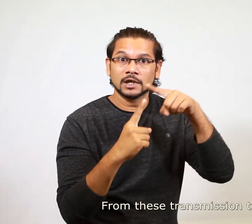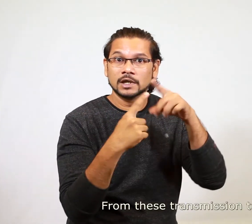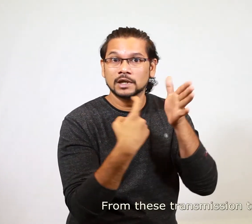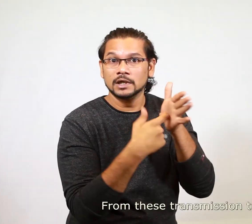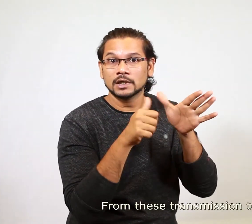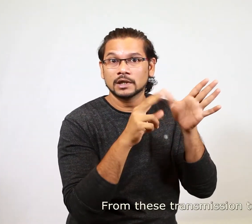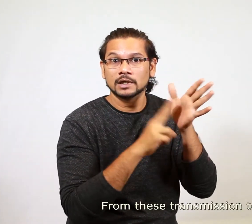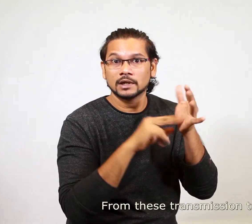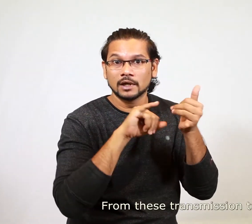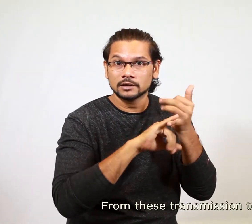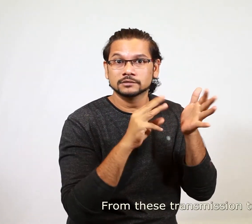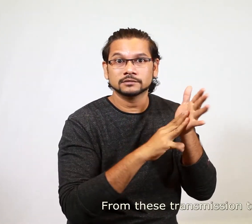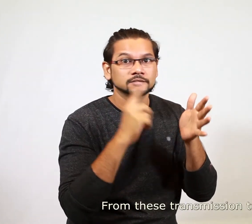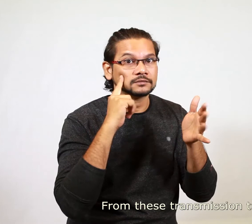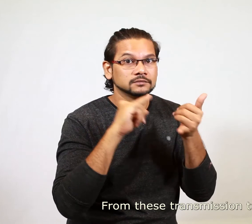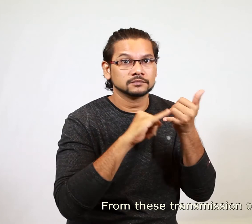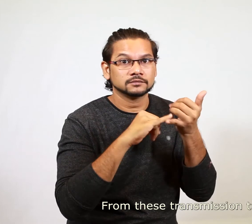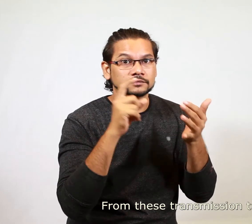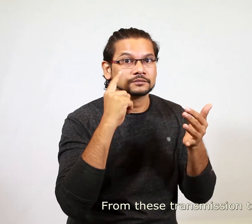From these transmission towers,